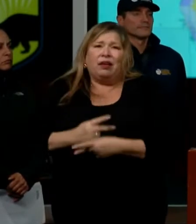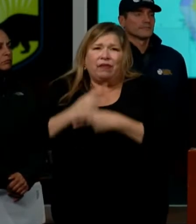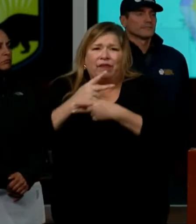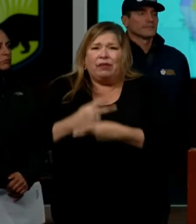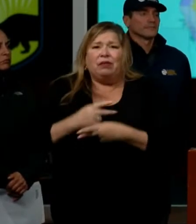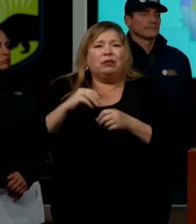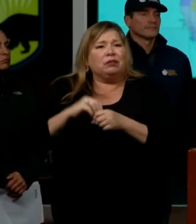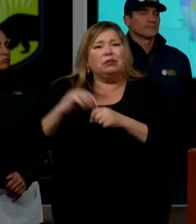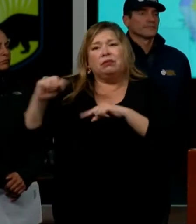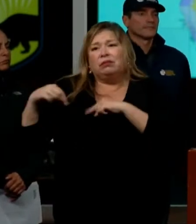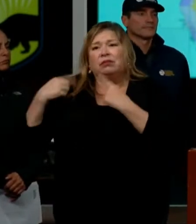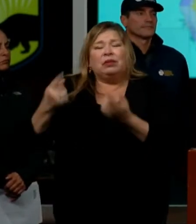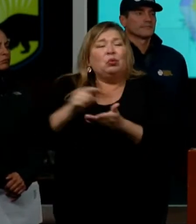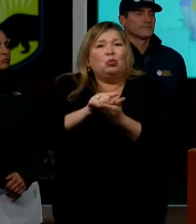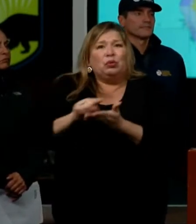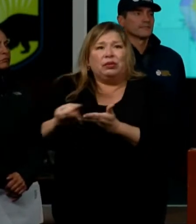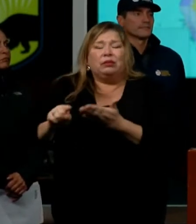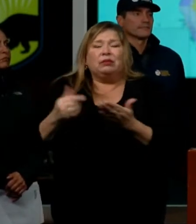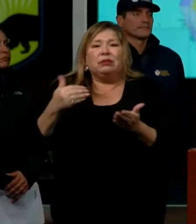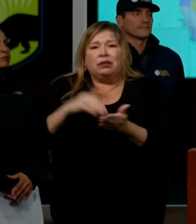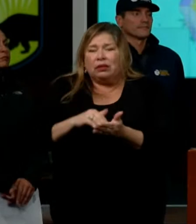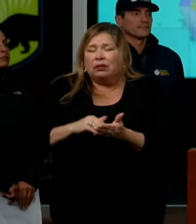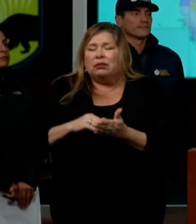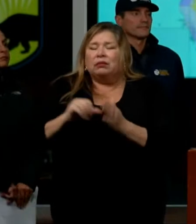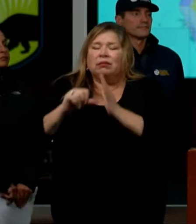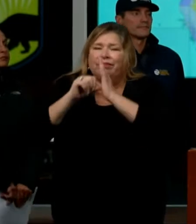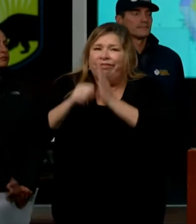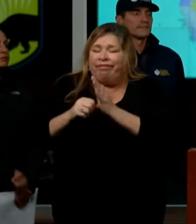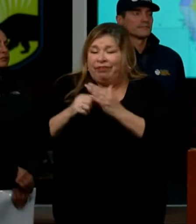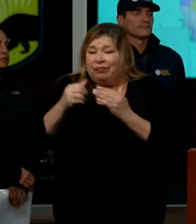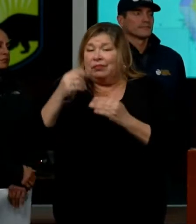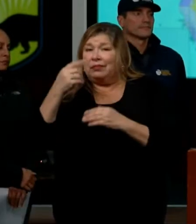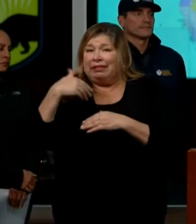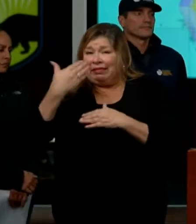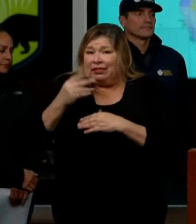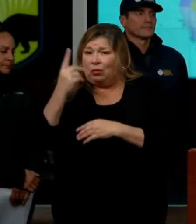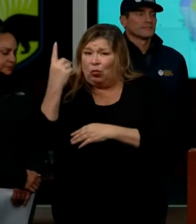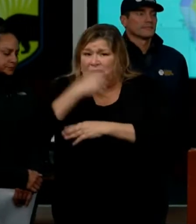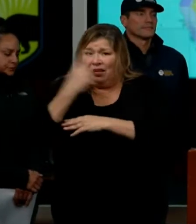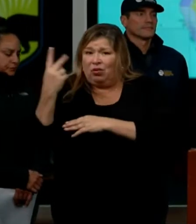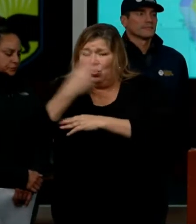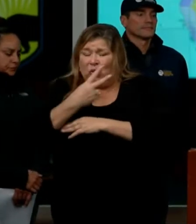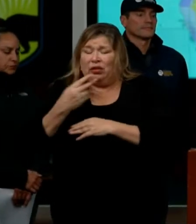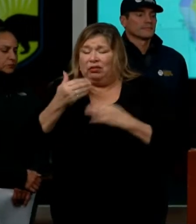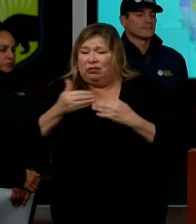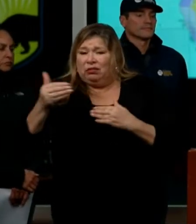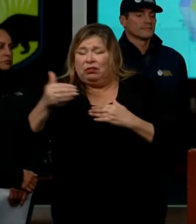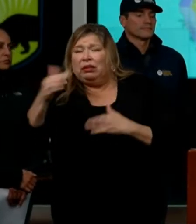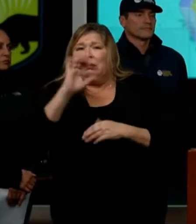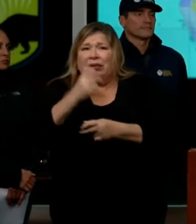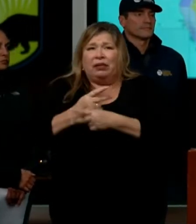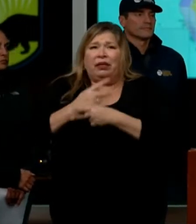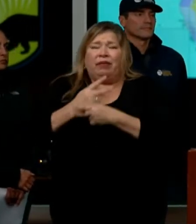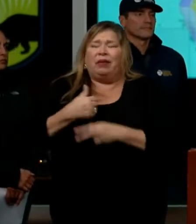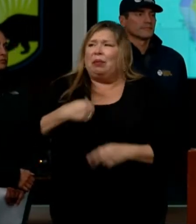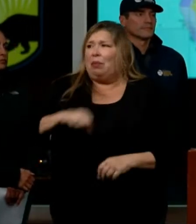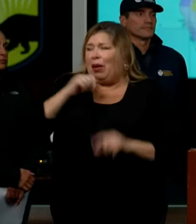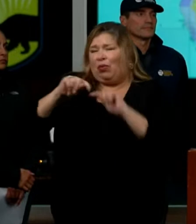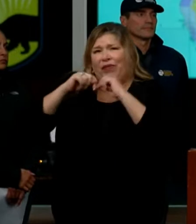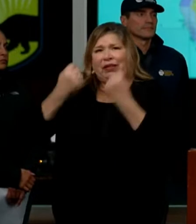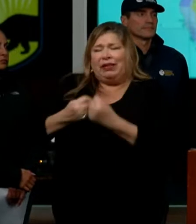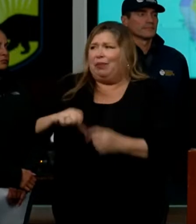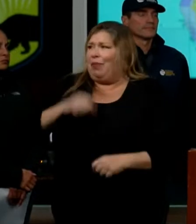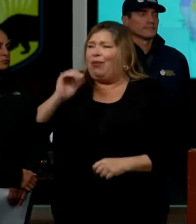over the course of the next week, again, particularly the next day or two. So proud of the team, proud of the good